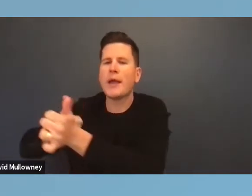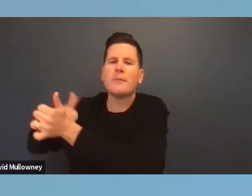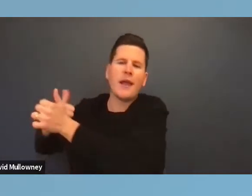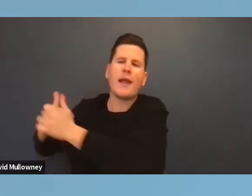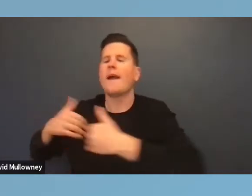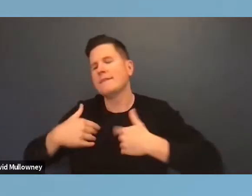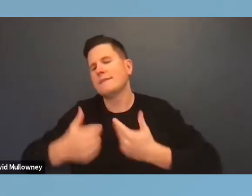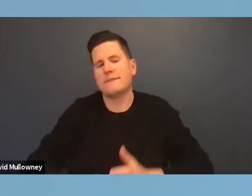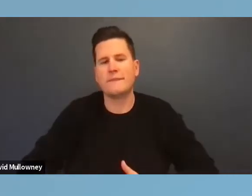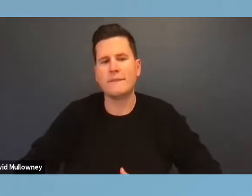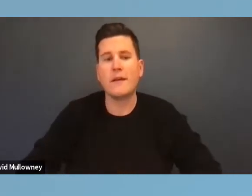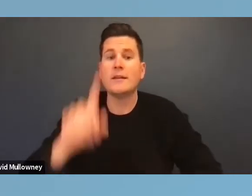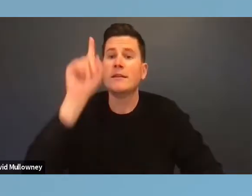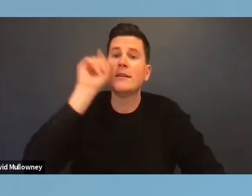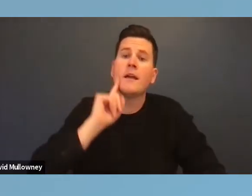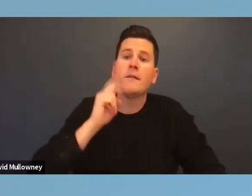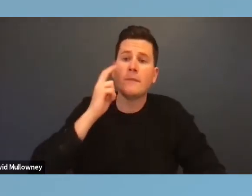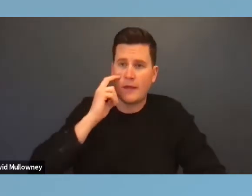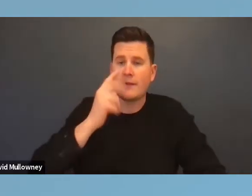or a hard of hearing person.